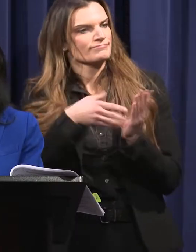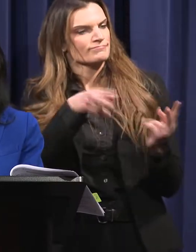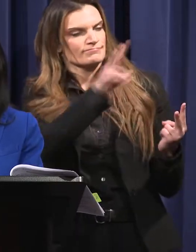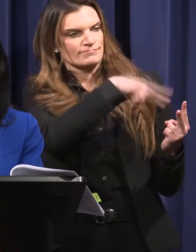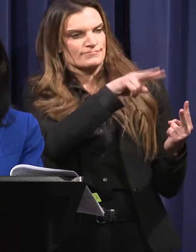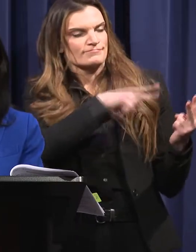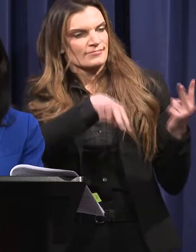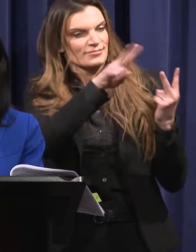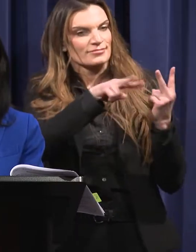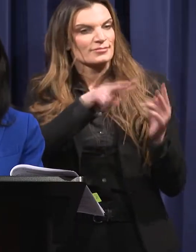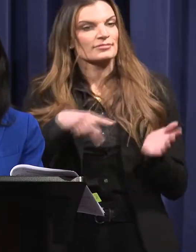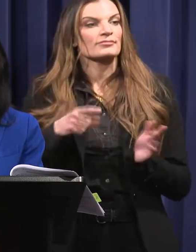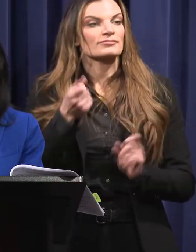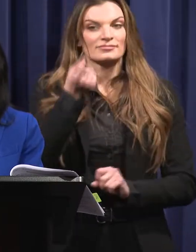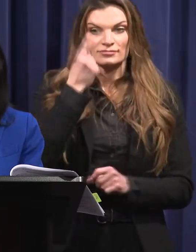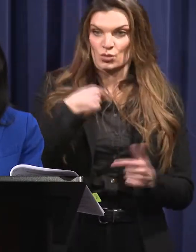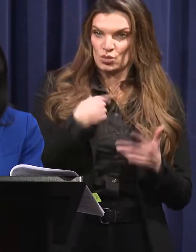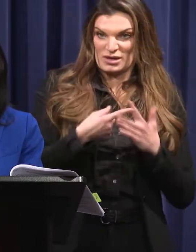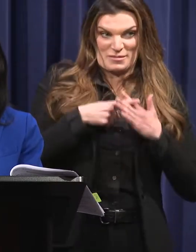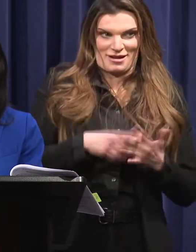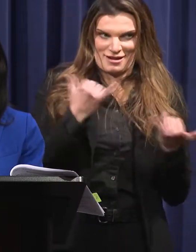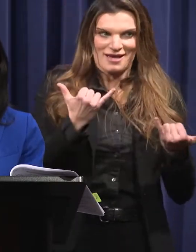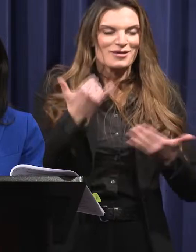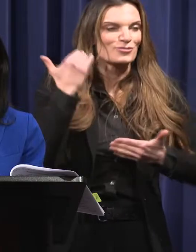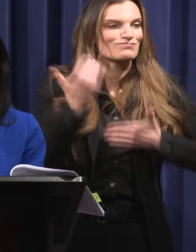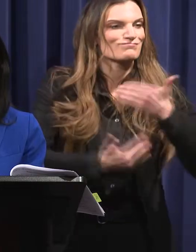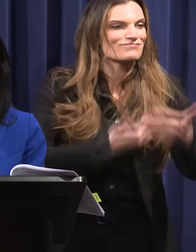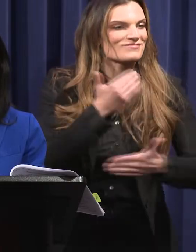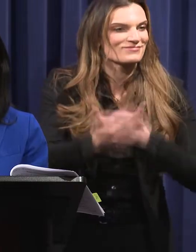not where we've ended, but where we began.